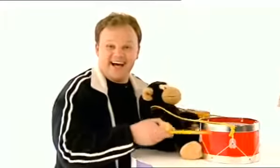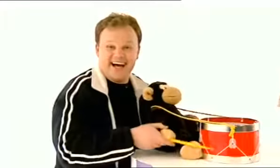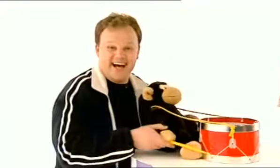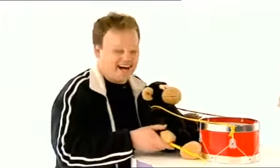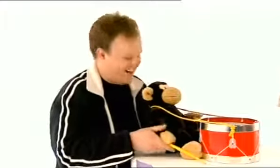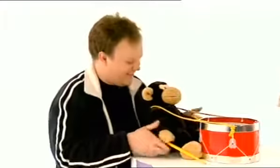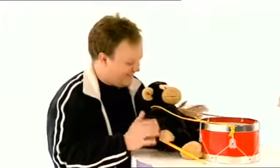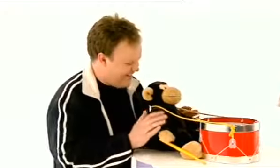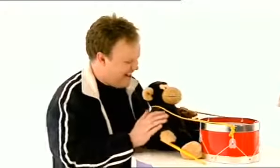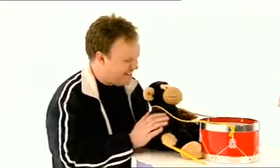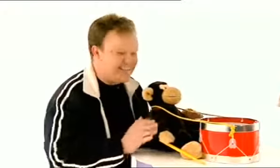Ha-ha! Great!